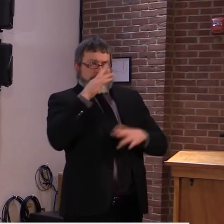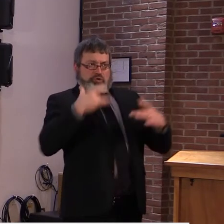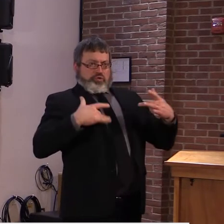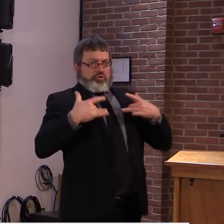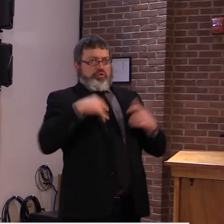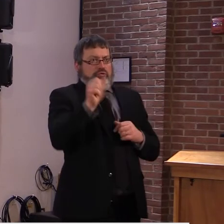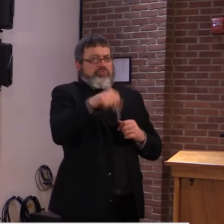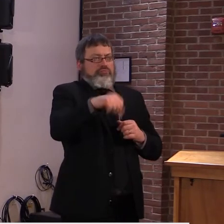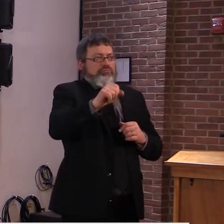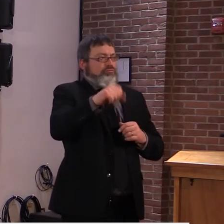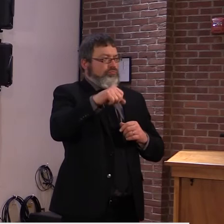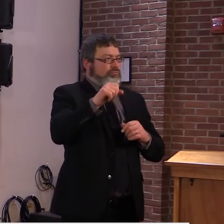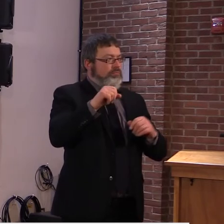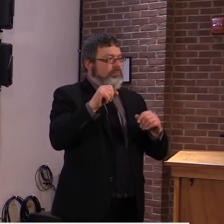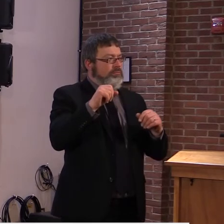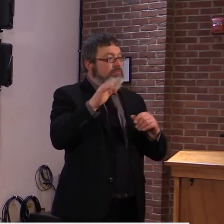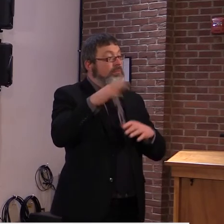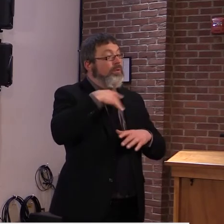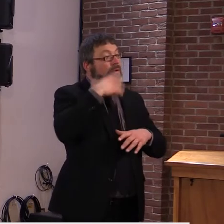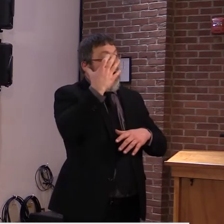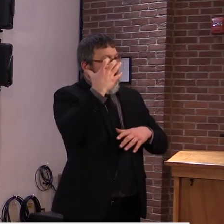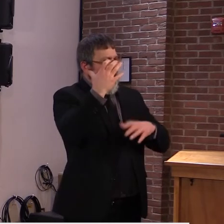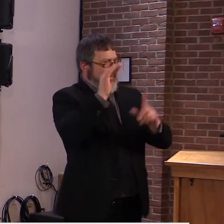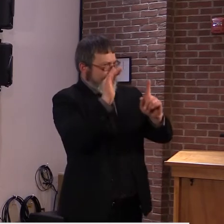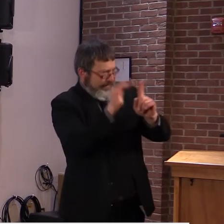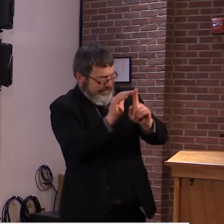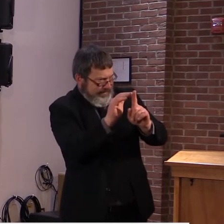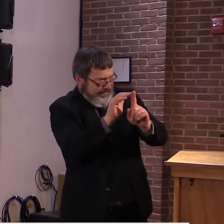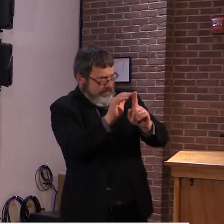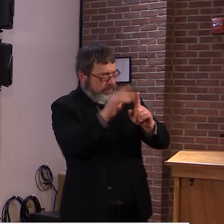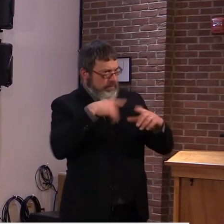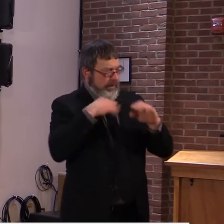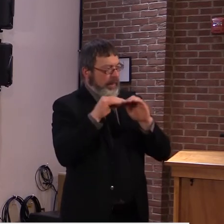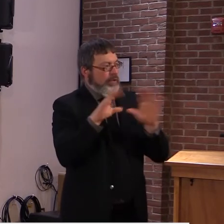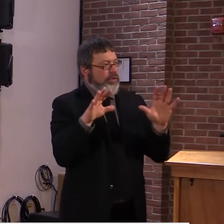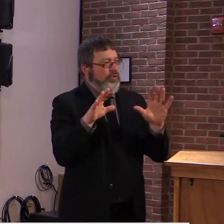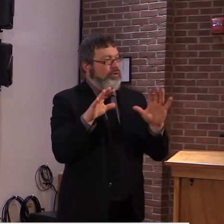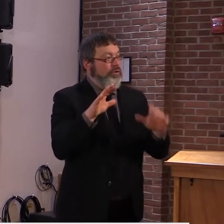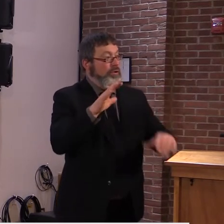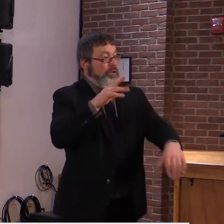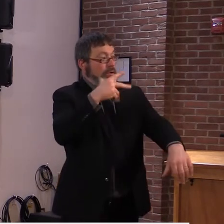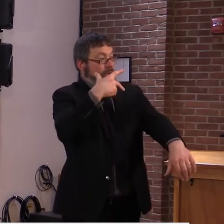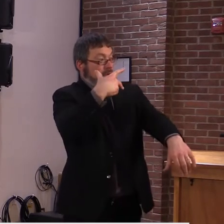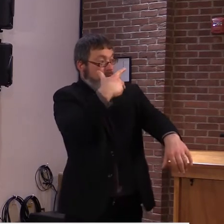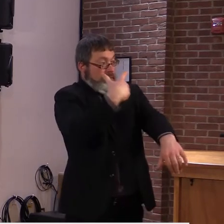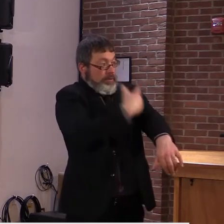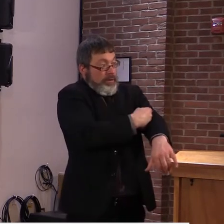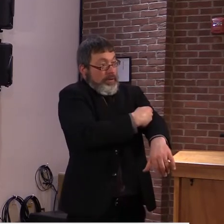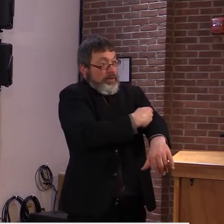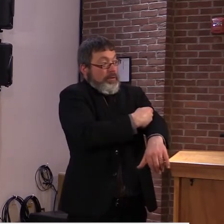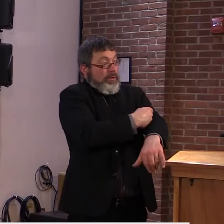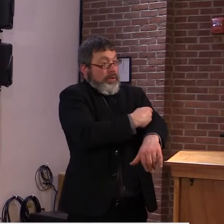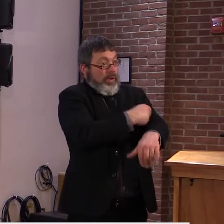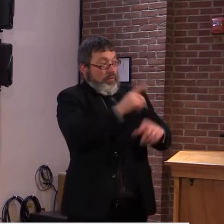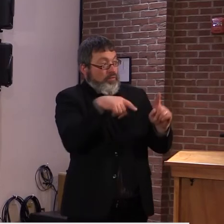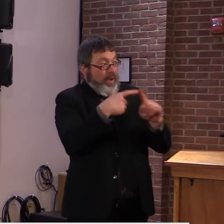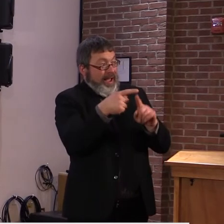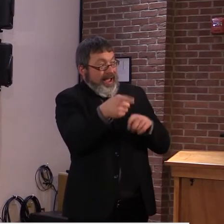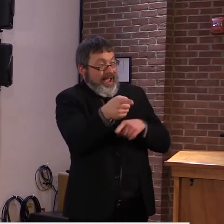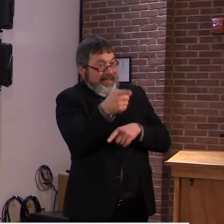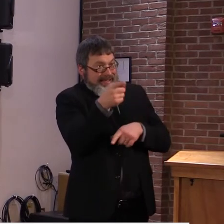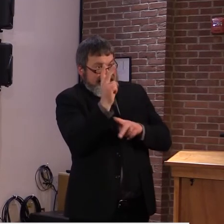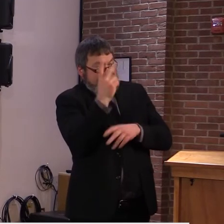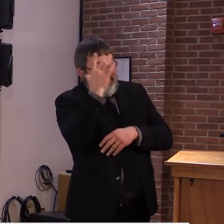I want people to understand that vaccination at that time in that setting is not